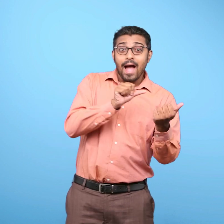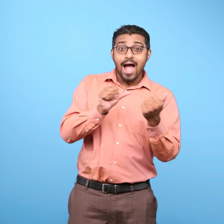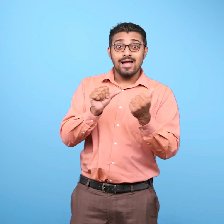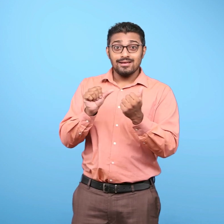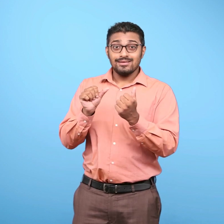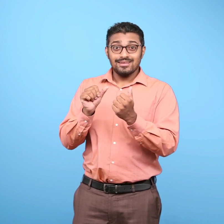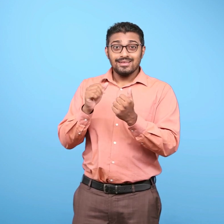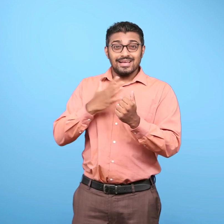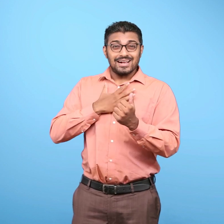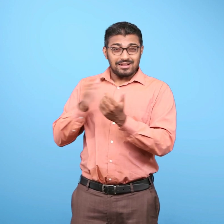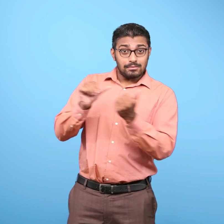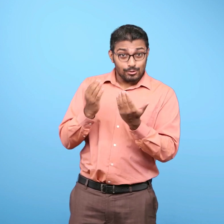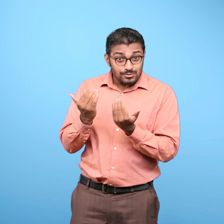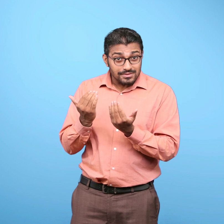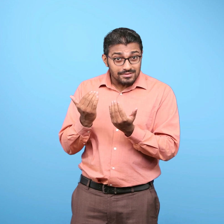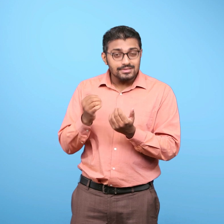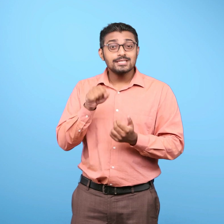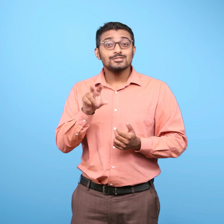Yes or no?